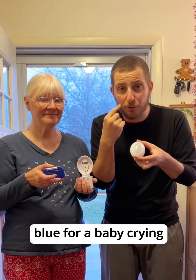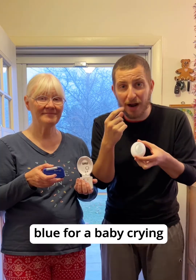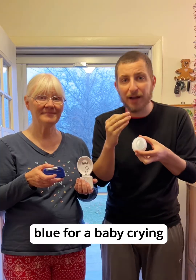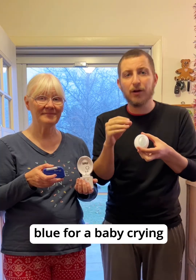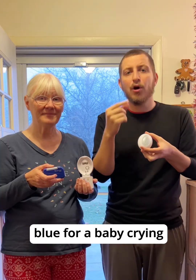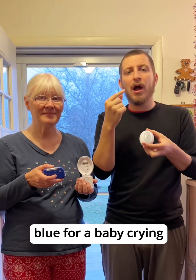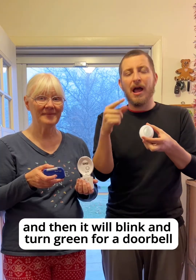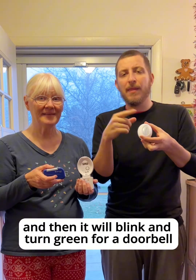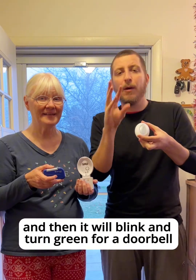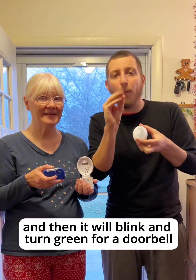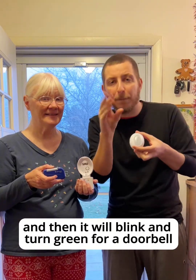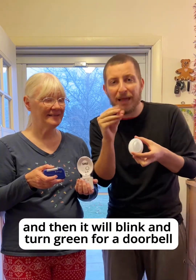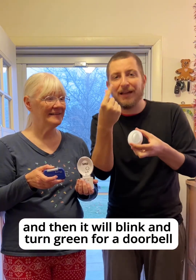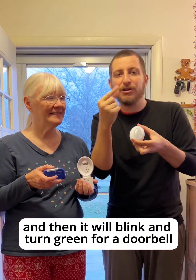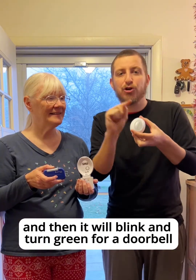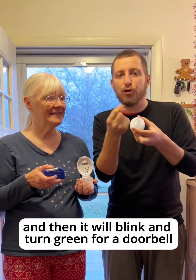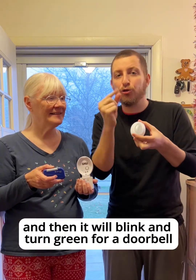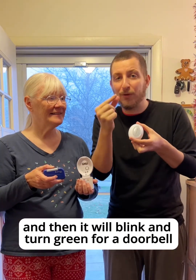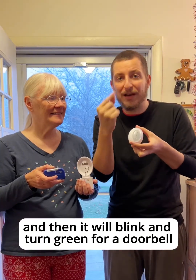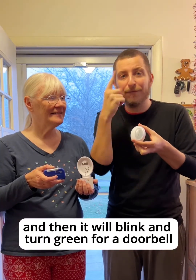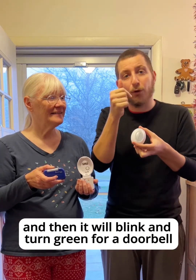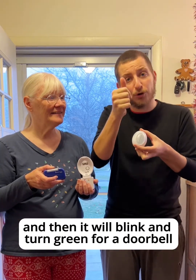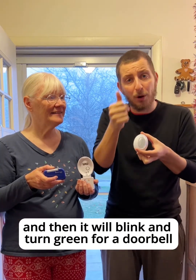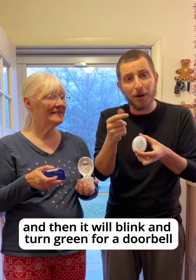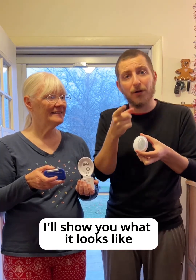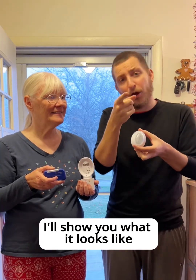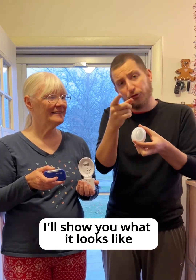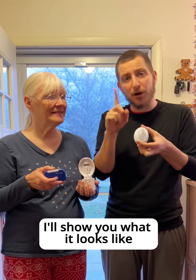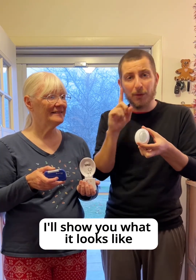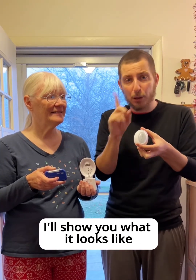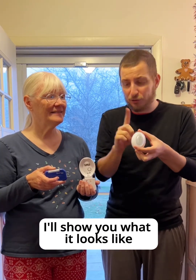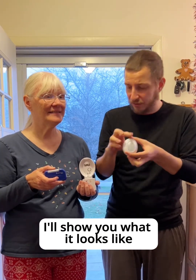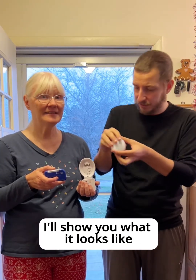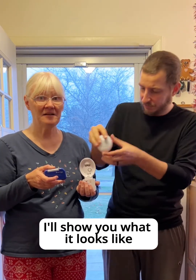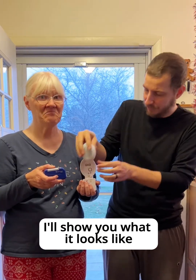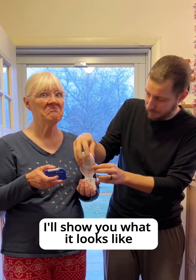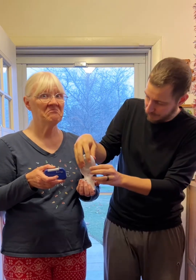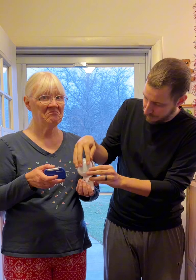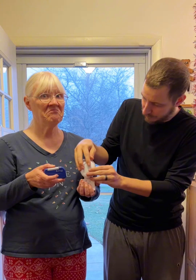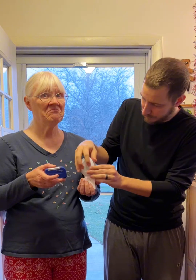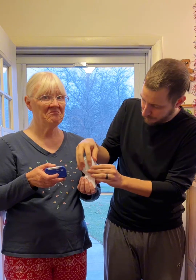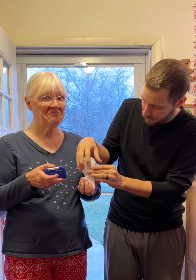crying, and then it will blink and turn green for a doorbell. I'll show you what it looks like.